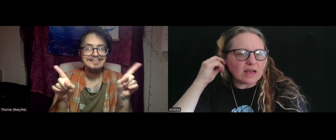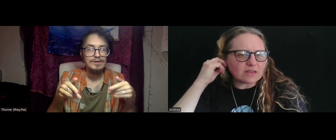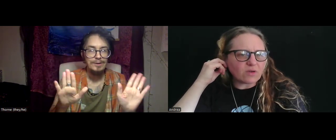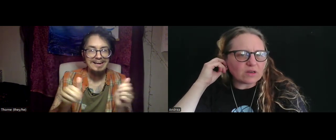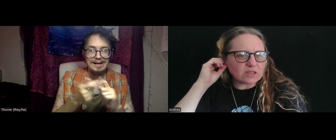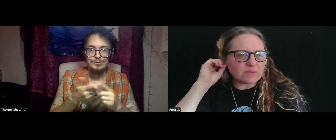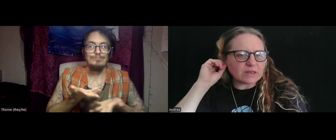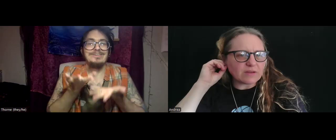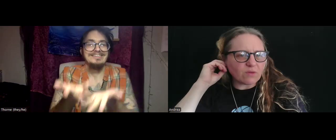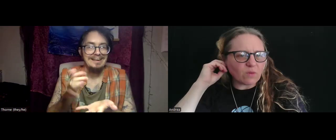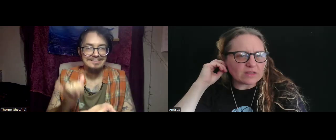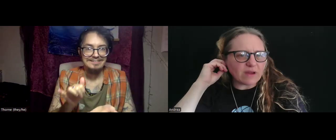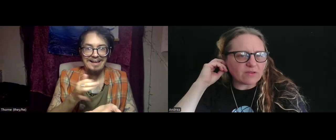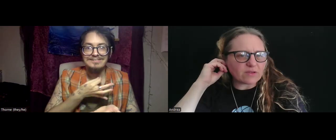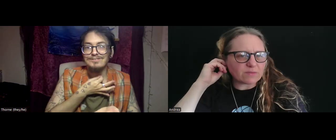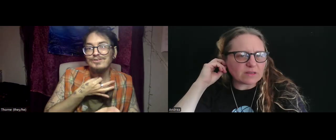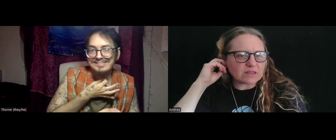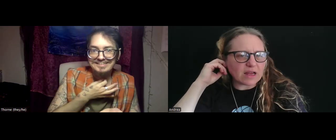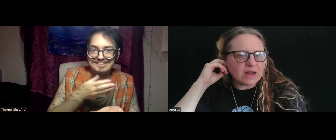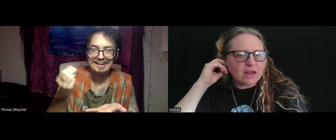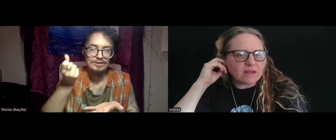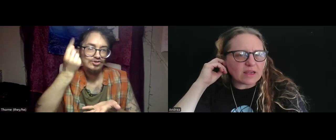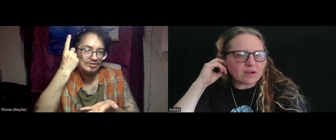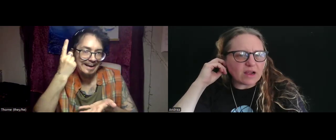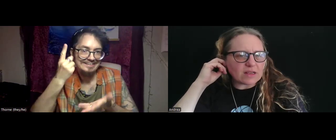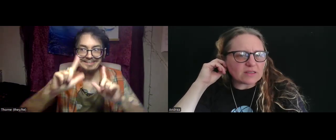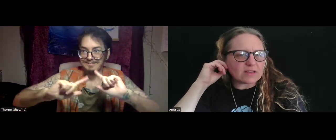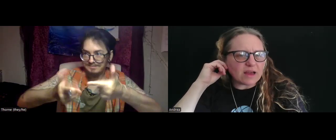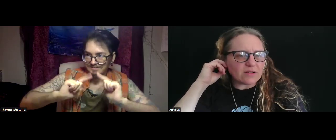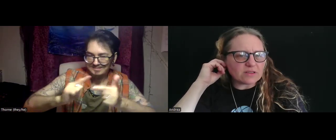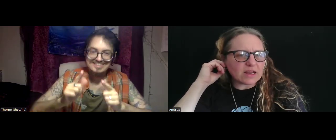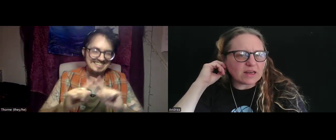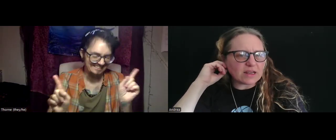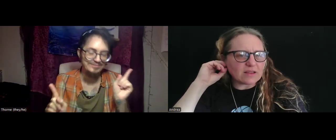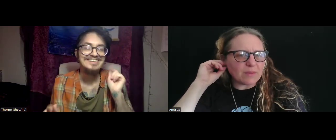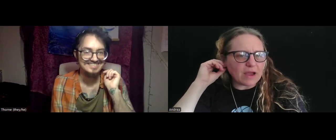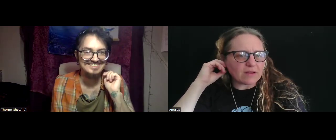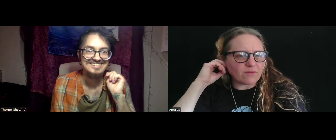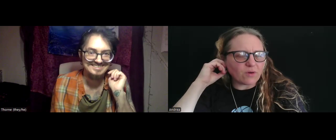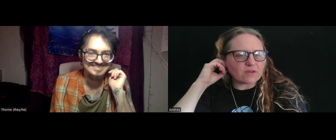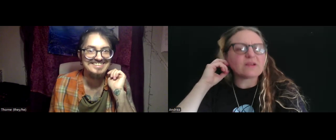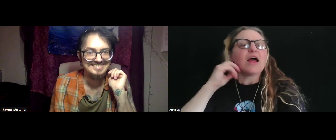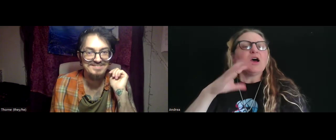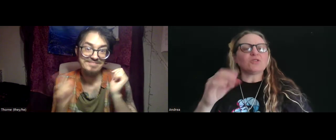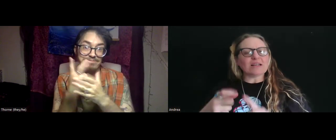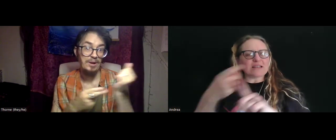asking questions, but in different ways of how to express that curiosity and that understanding and that back and forth. So let's take